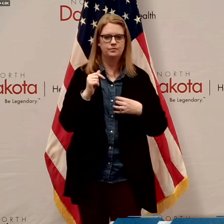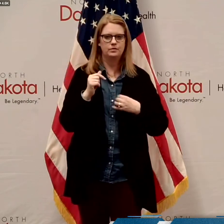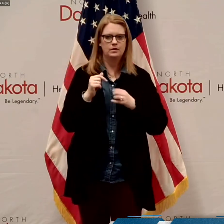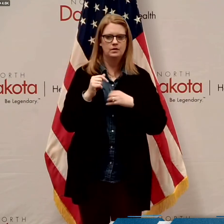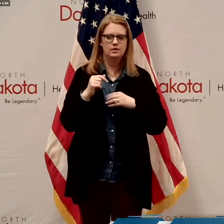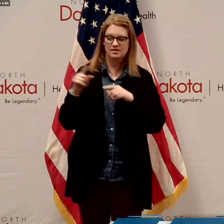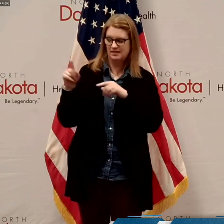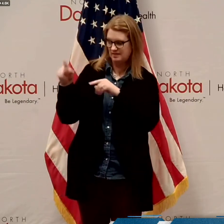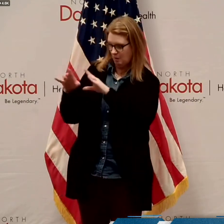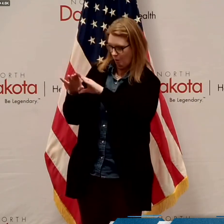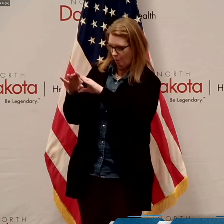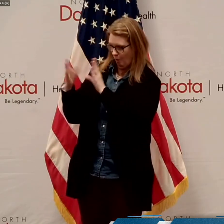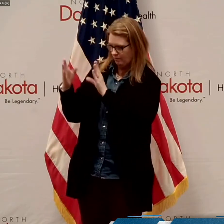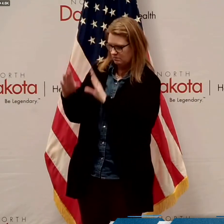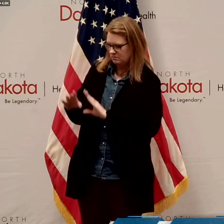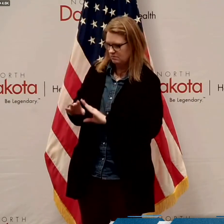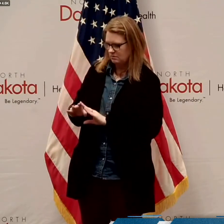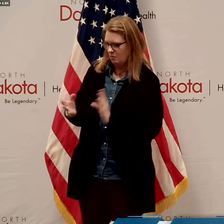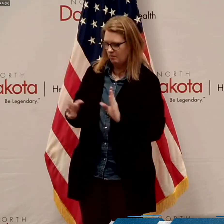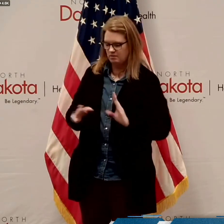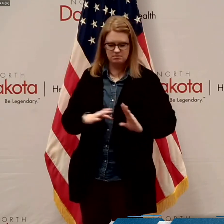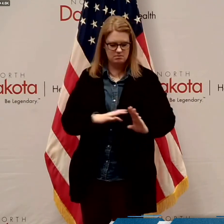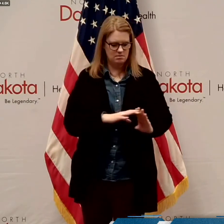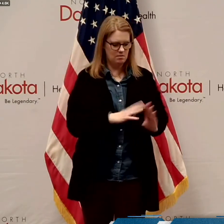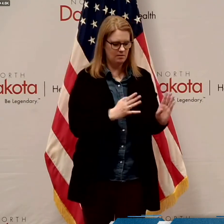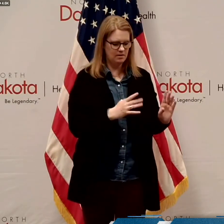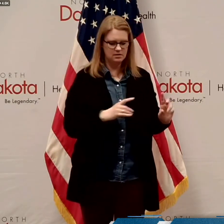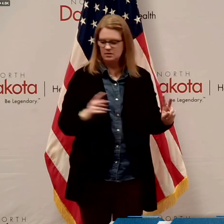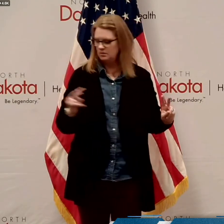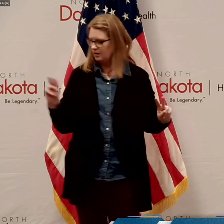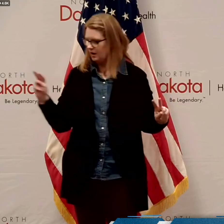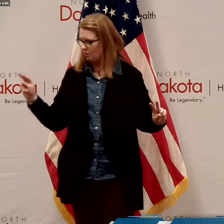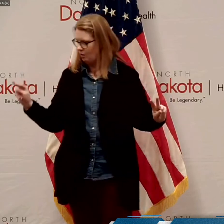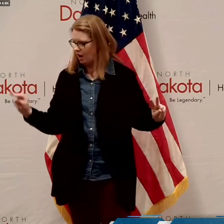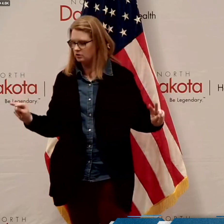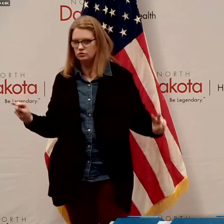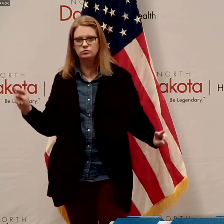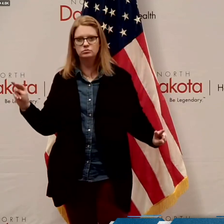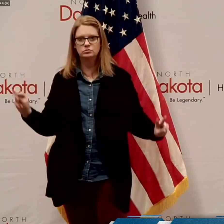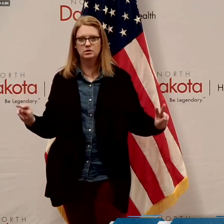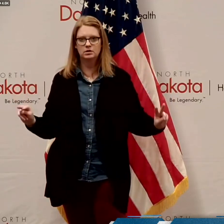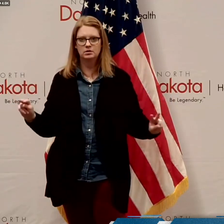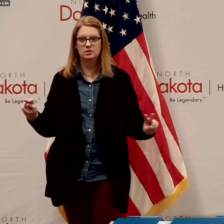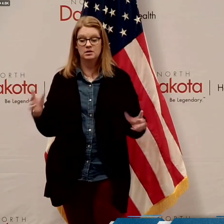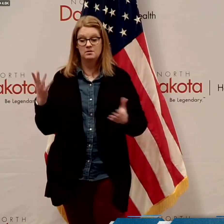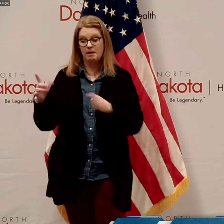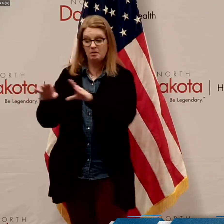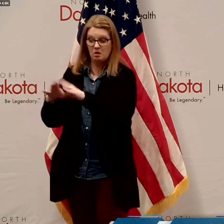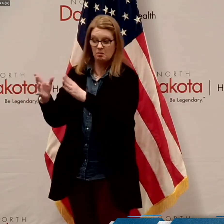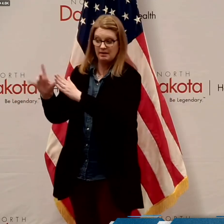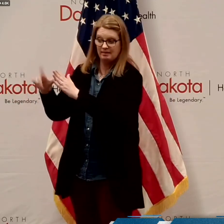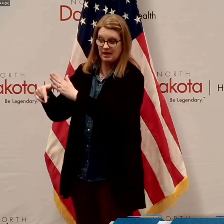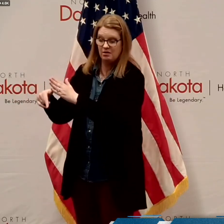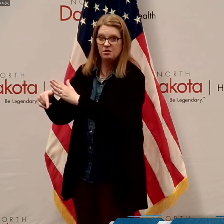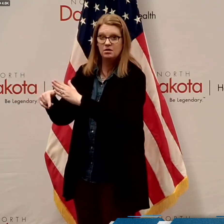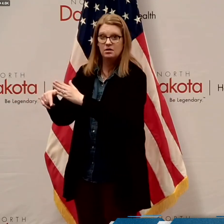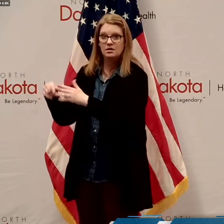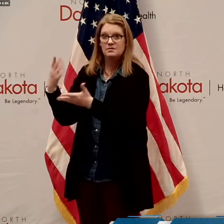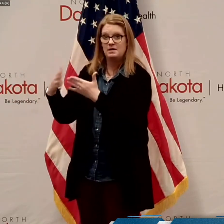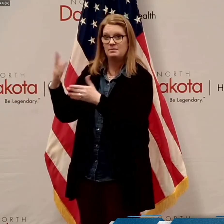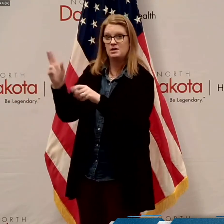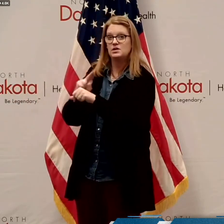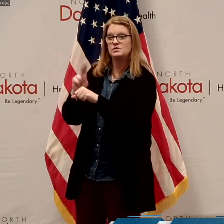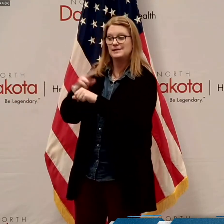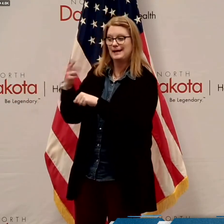opening up. But another state might be reopening on a date later than us, but they might still be using a higher percentage